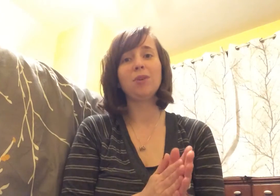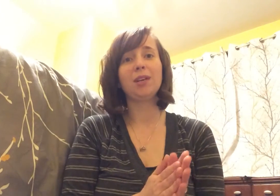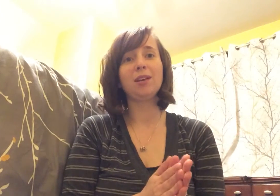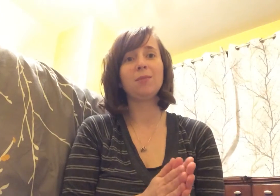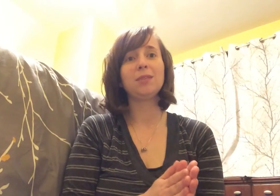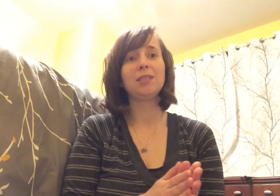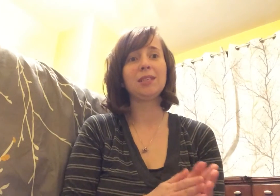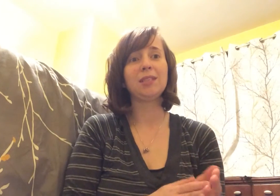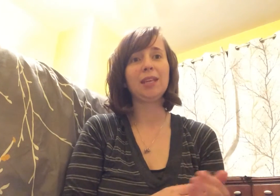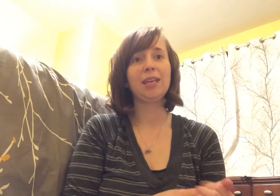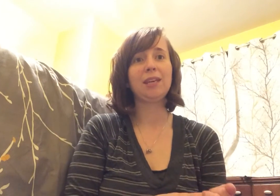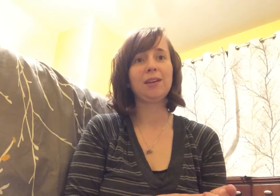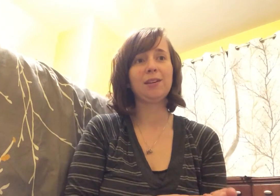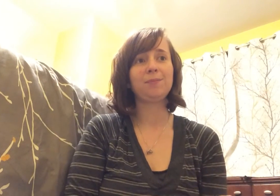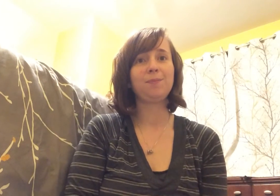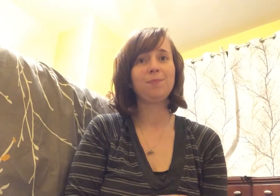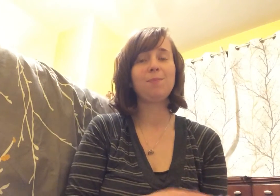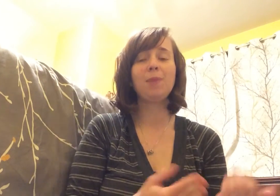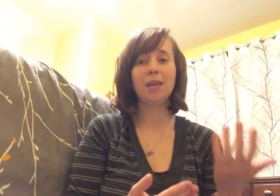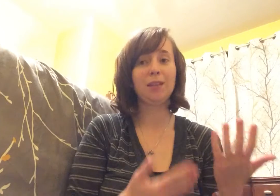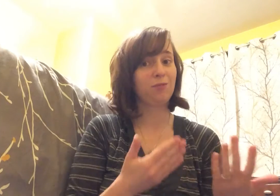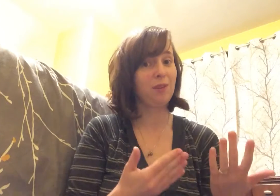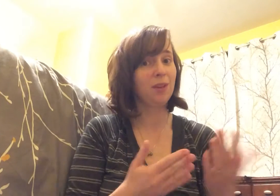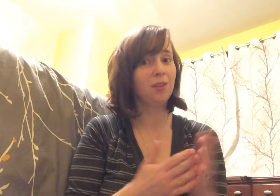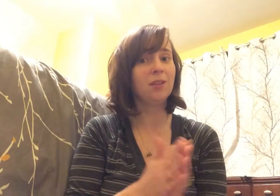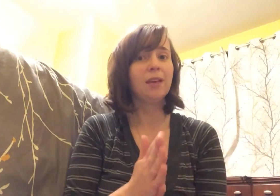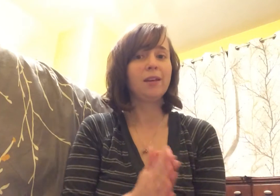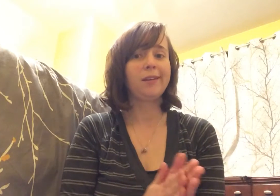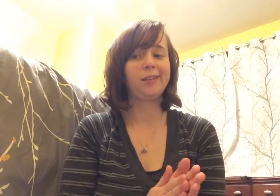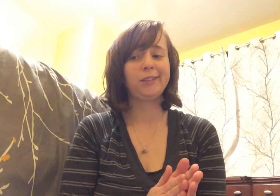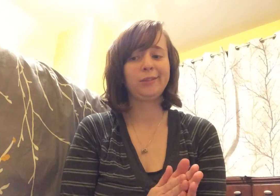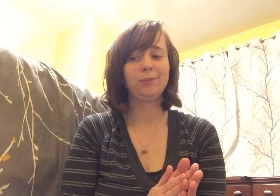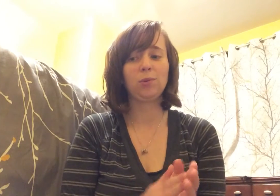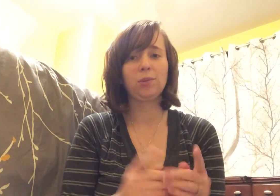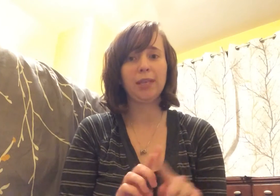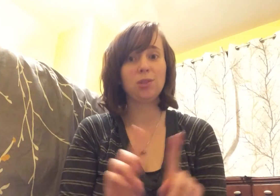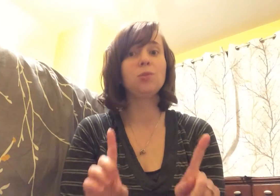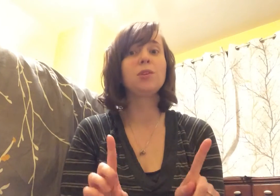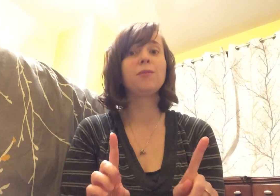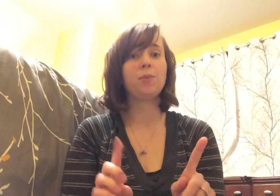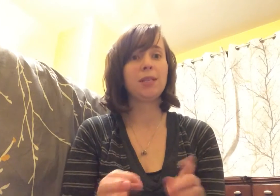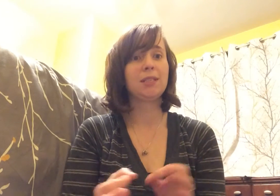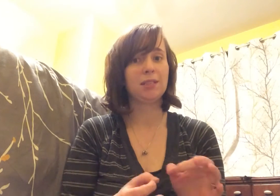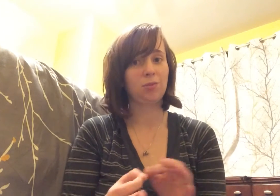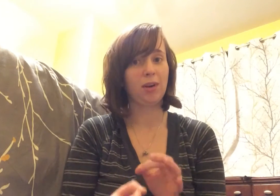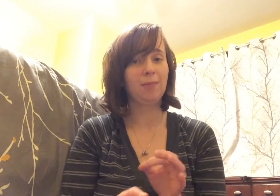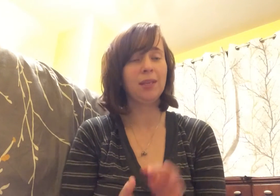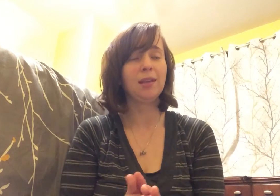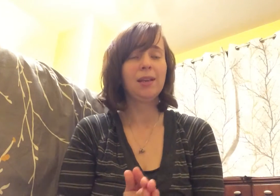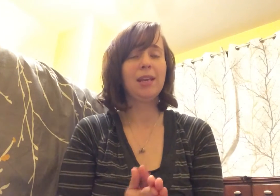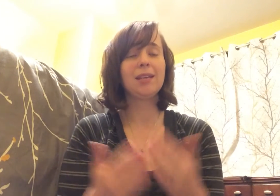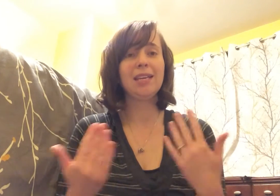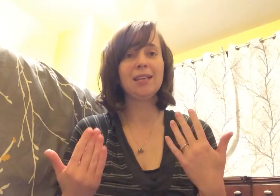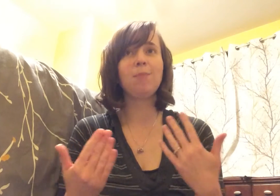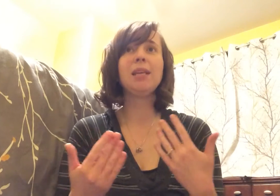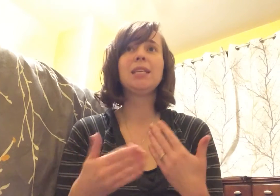it comes to like male and female, or like 2 different ways to describe it. It makes it